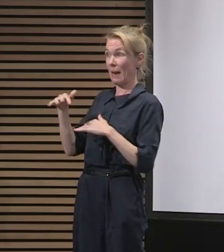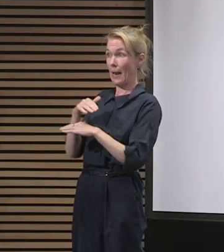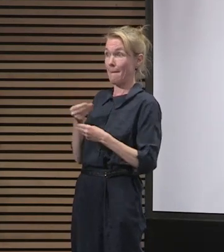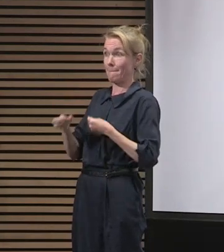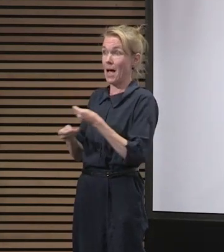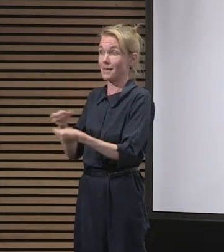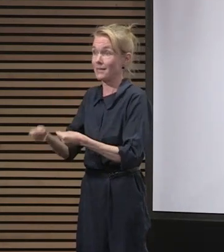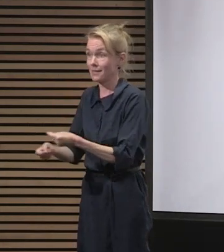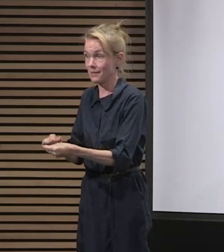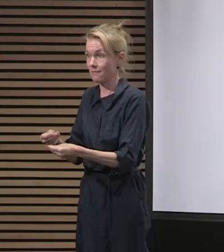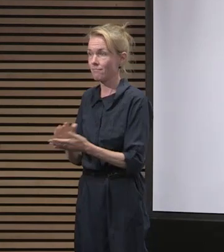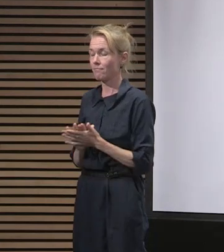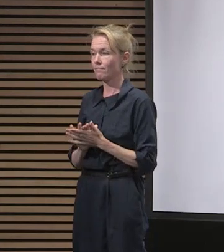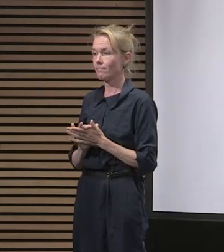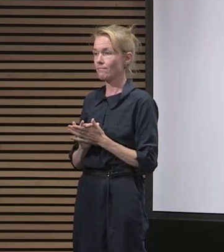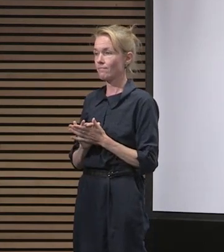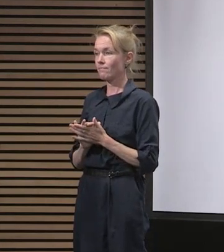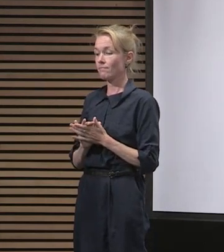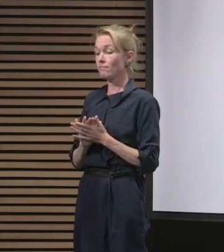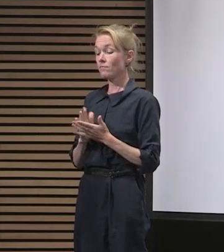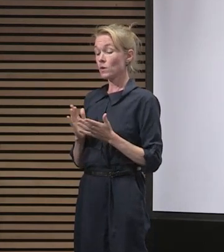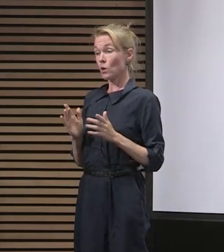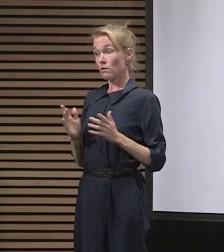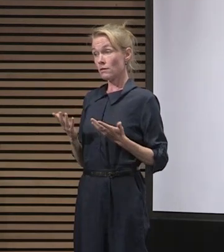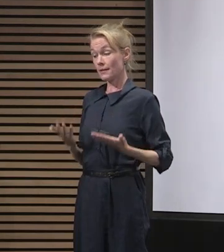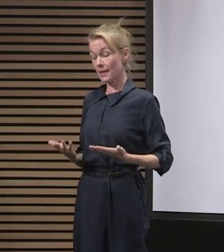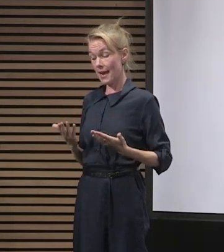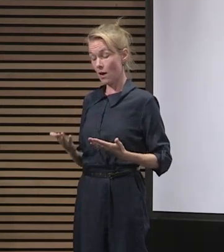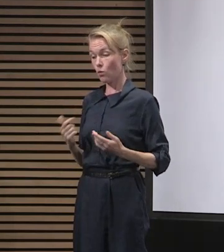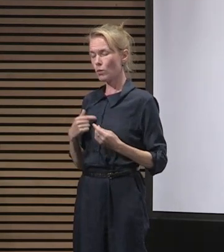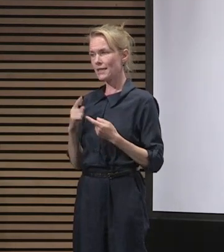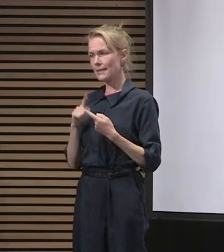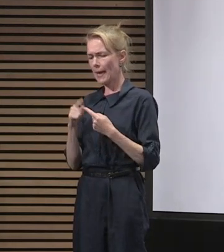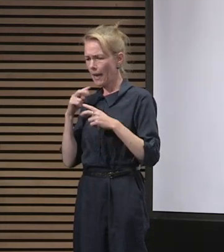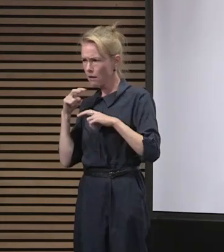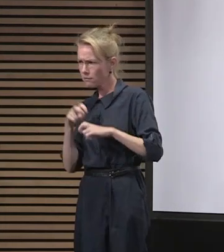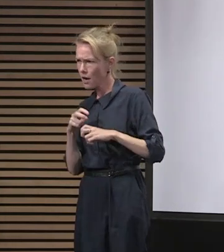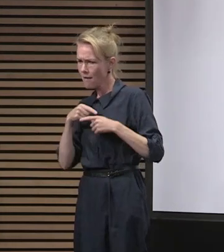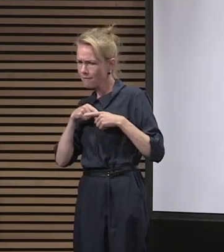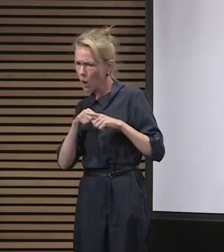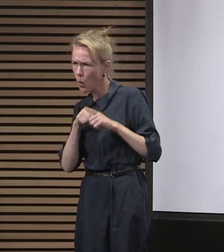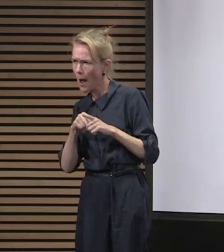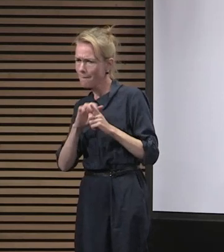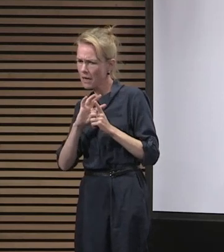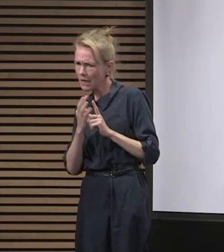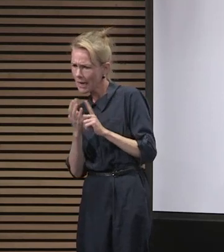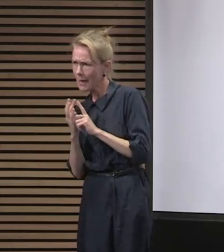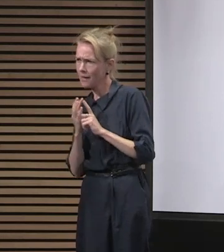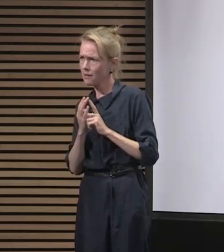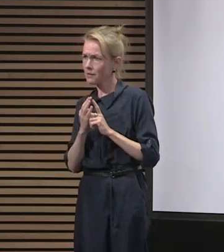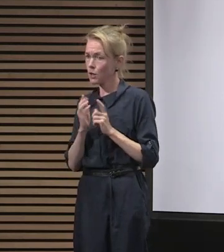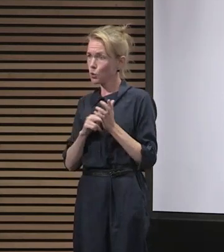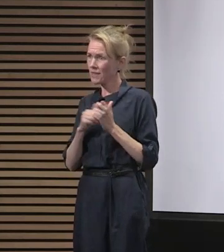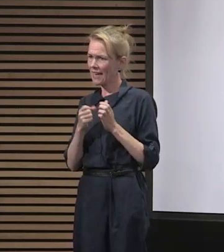increase. We're also continuing to actively investigate and contact trace a number of clusters